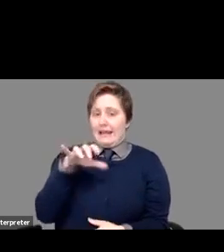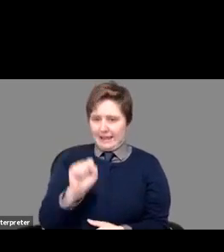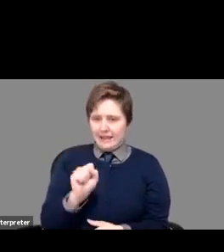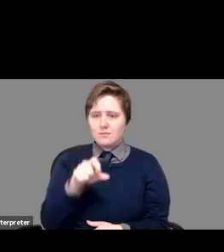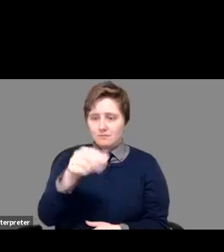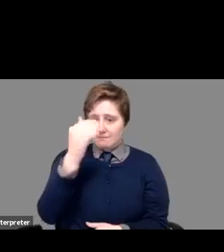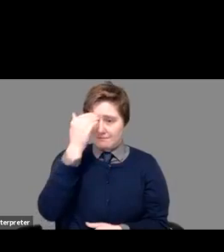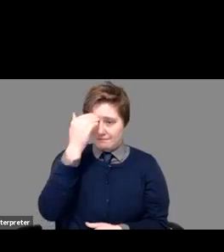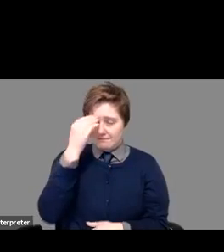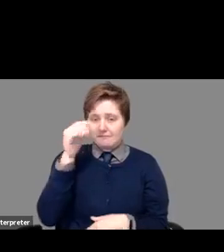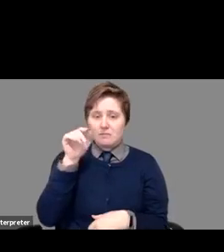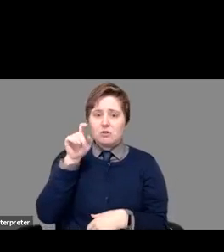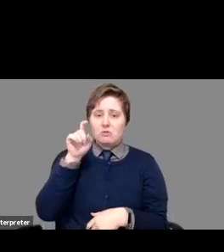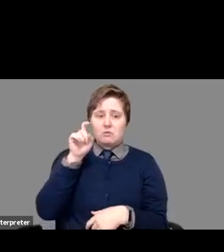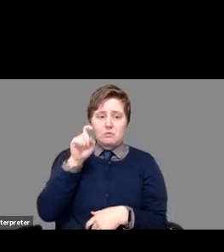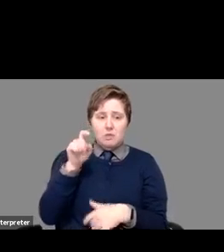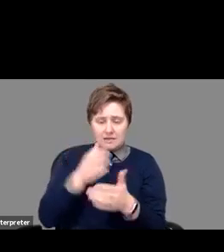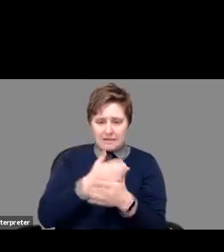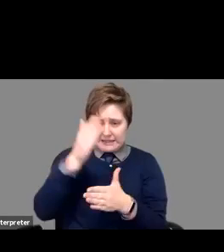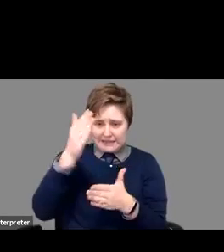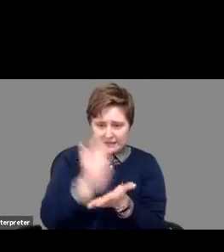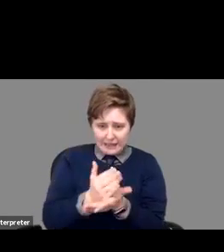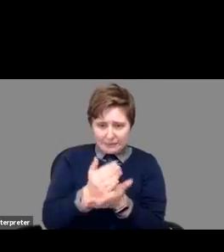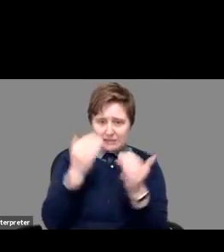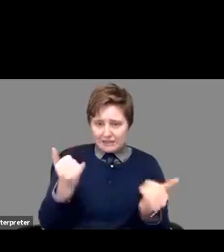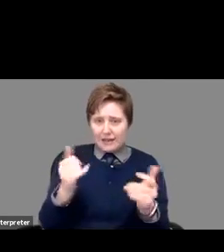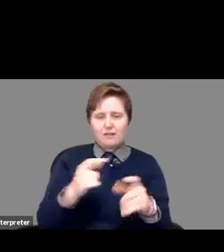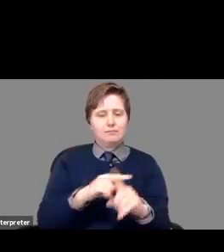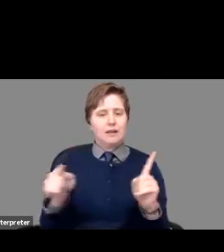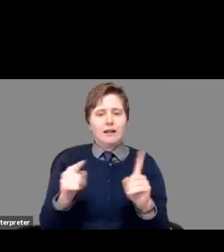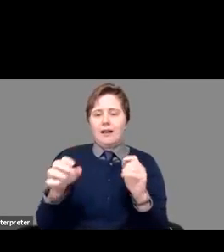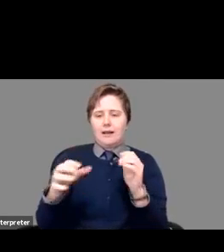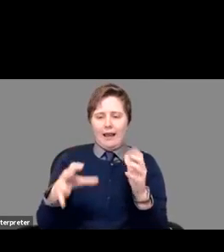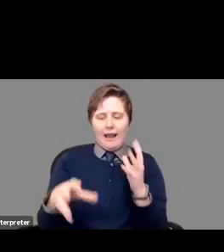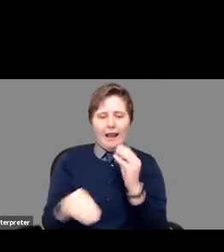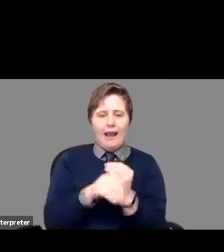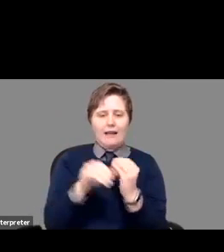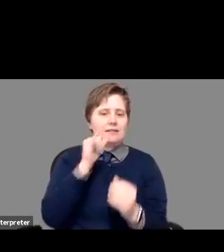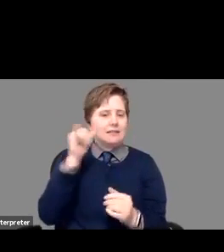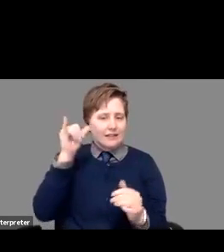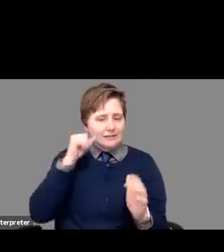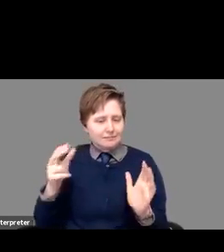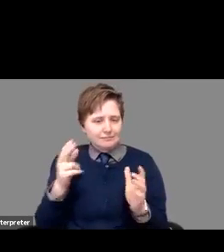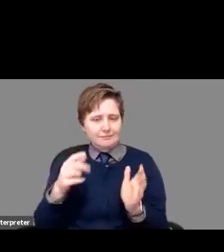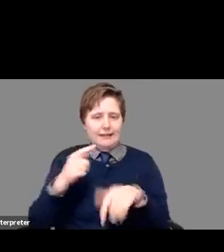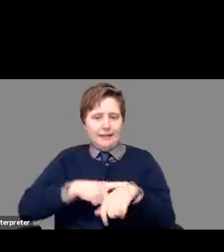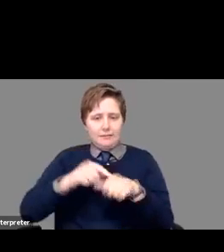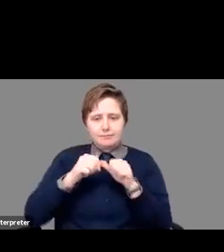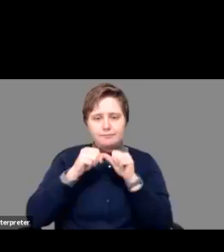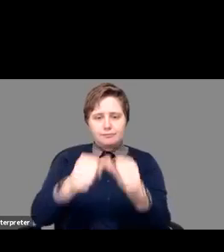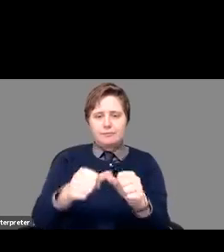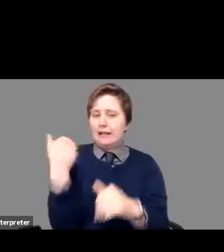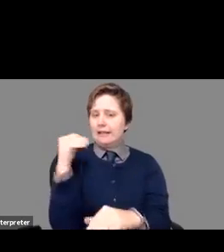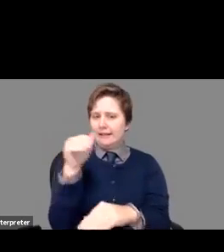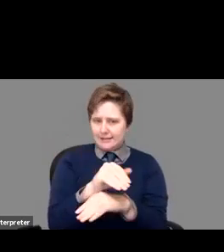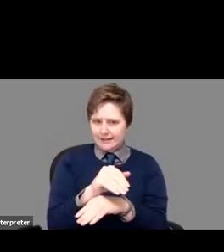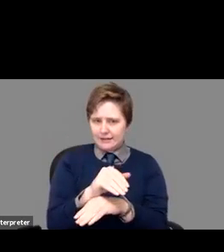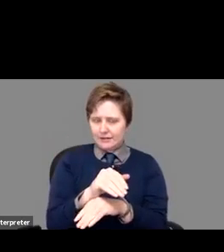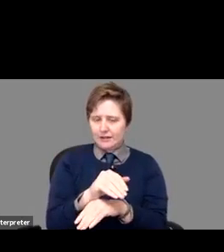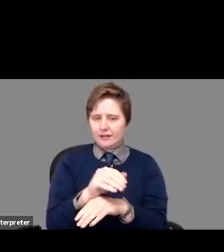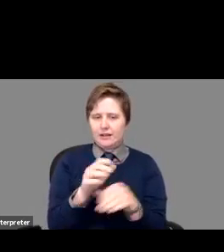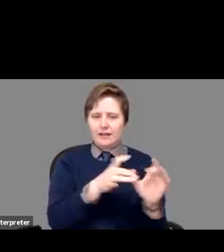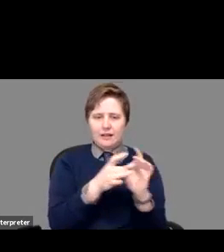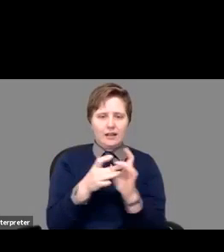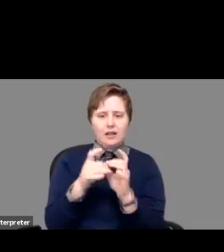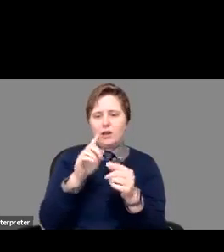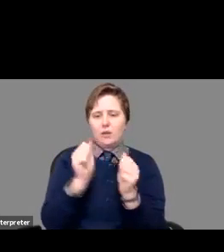was supposed to go out on May 1st, which was today, but there was an extension signed yesterday, last night, relative to the